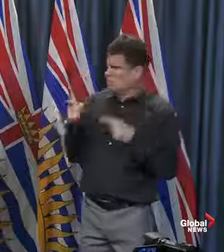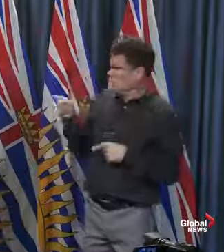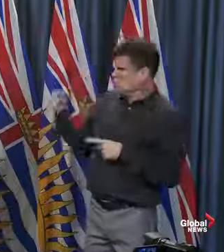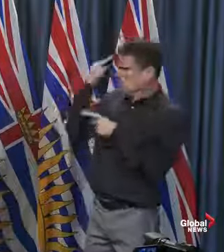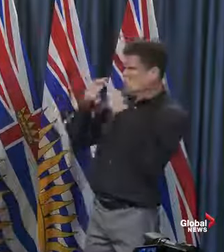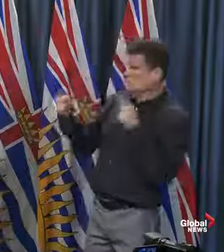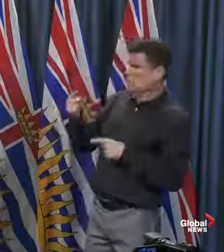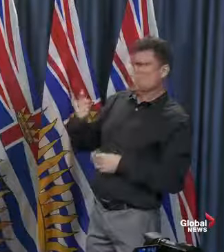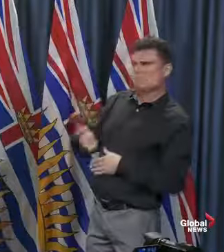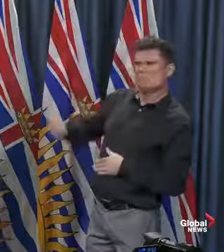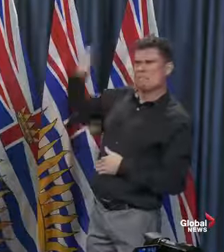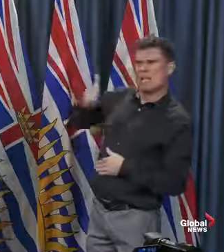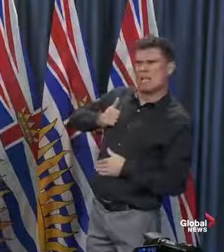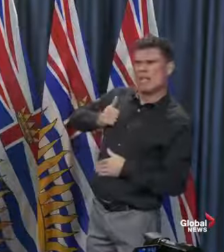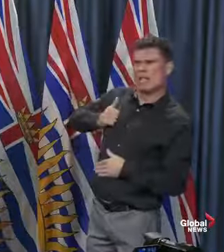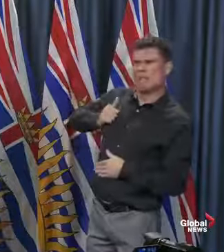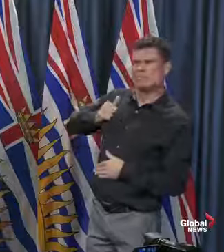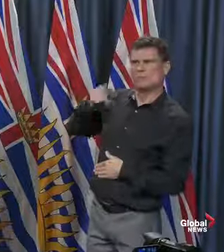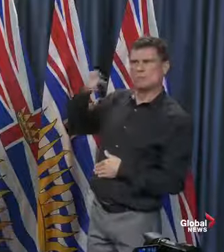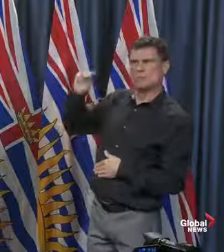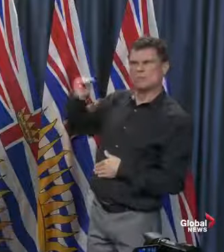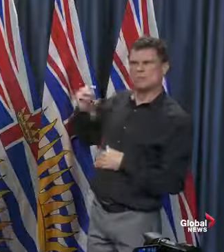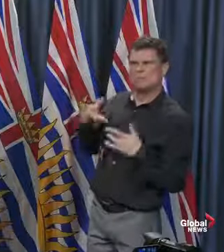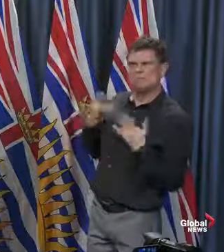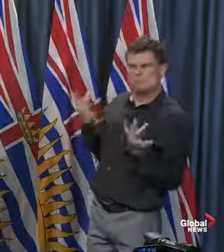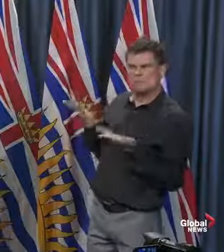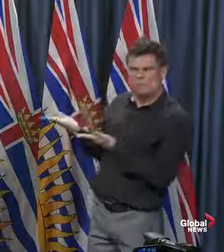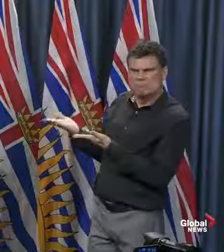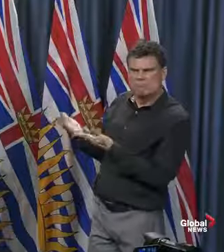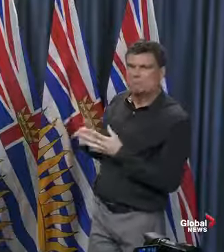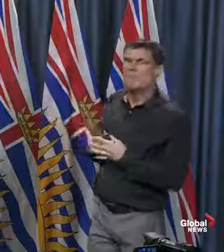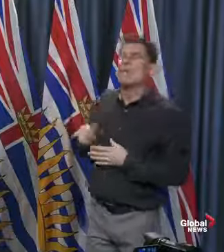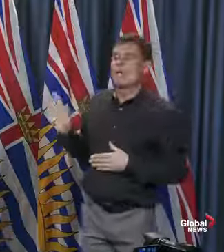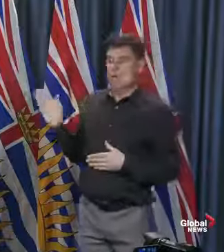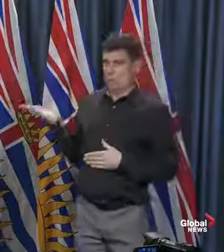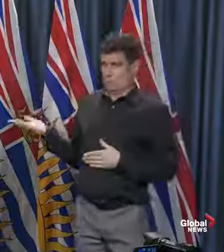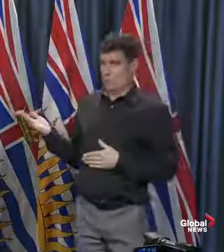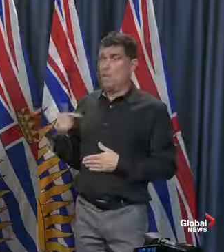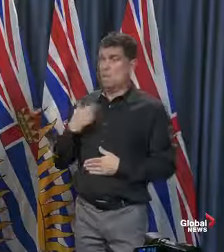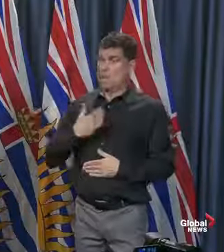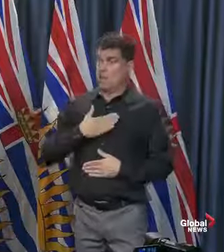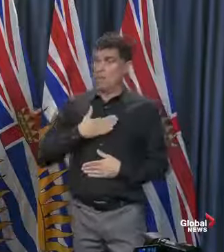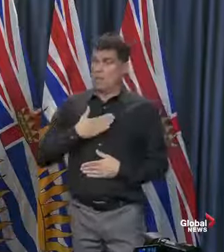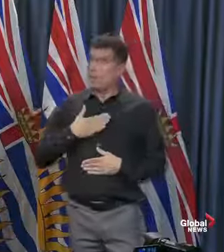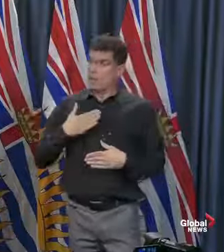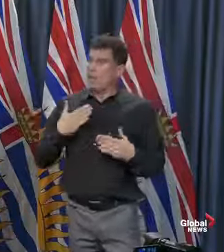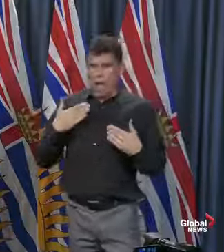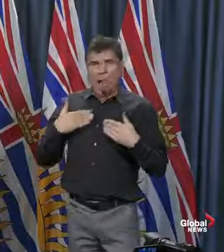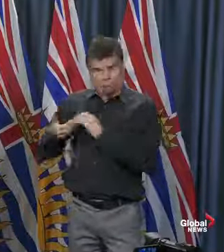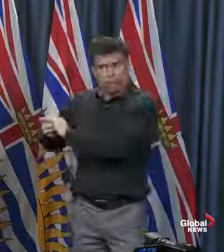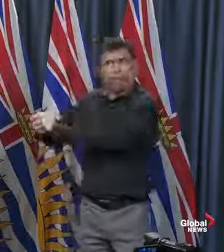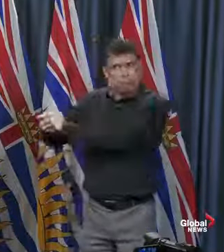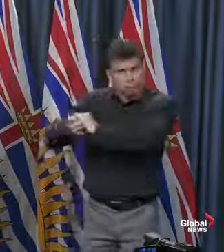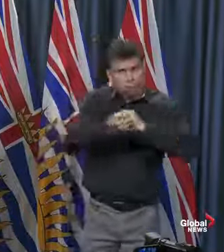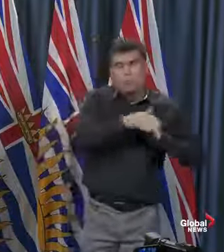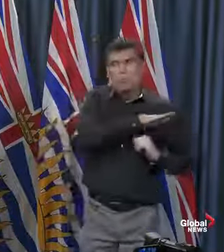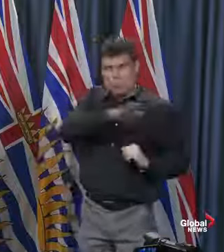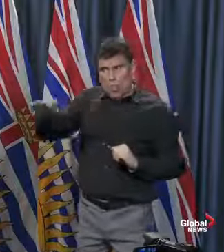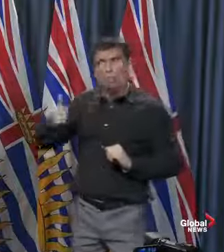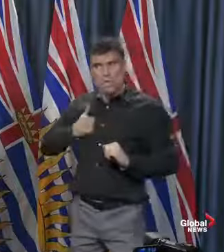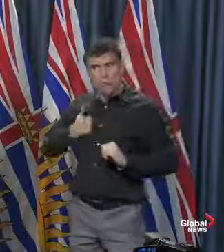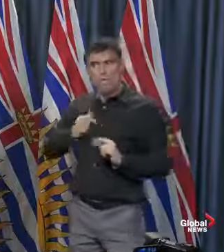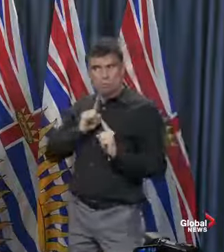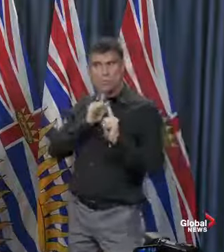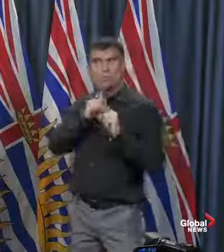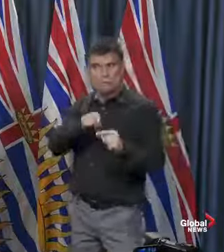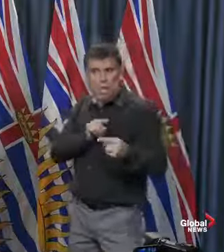I think that we have had a unified response, but what we've been saying, what the Premier's been advocating for, we